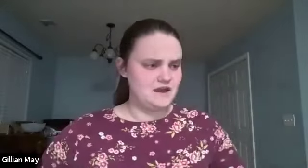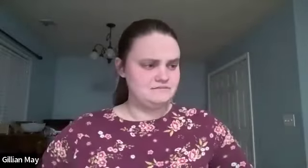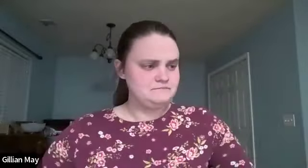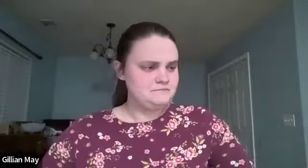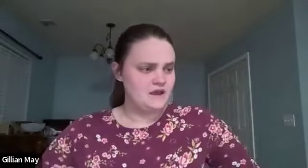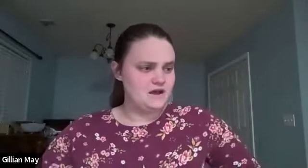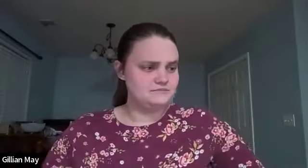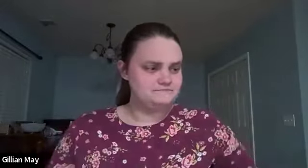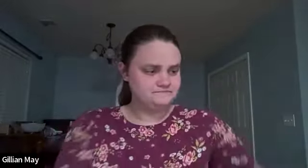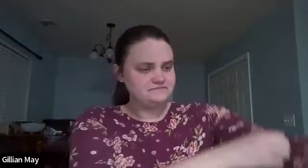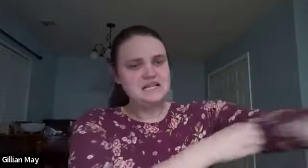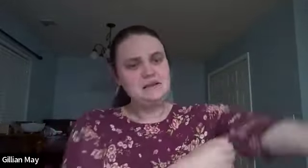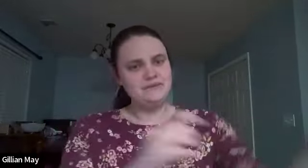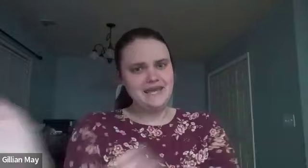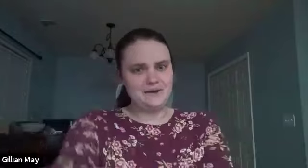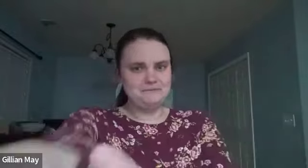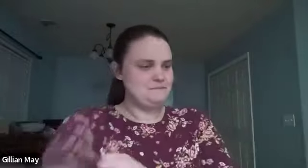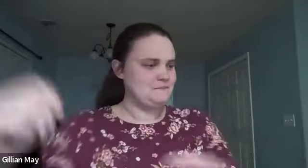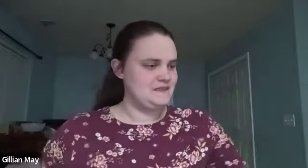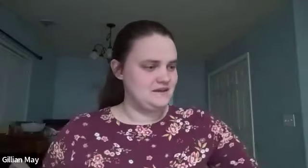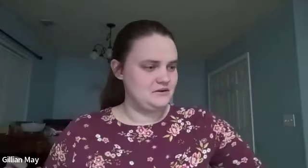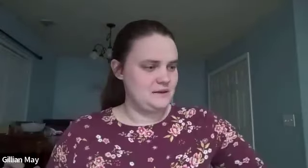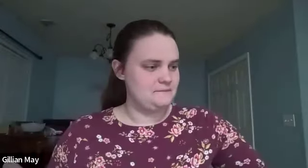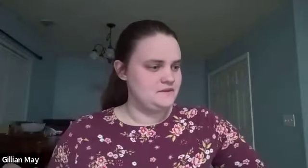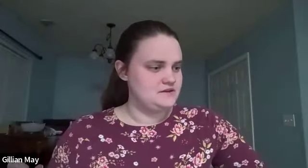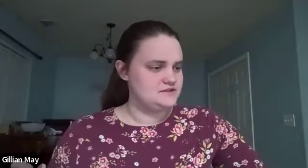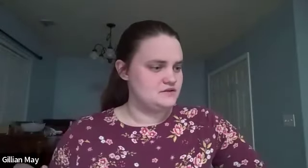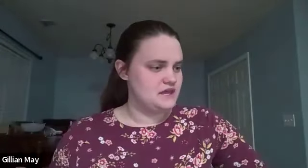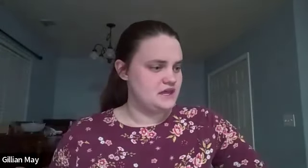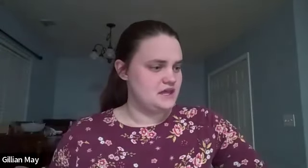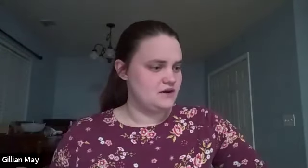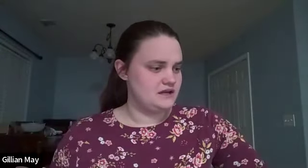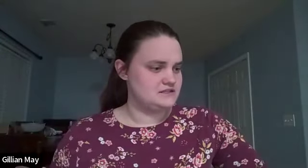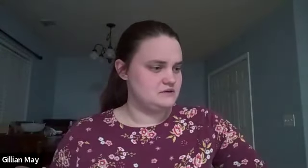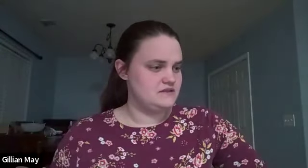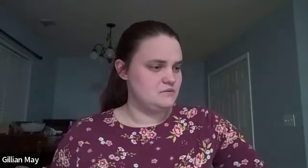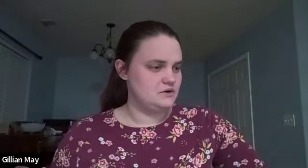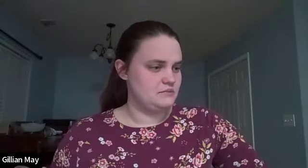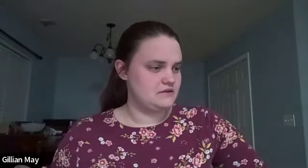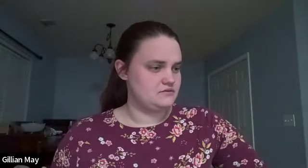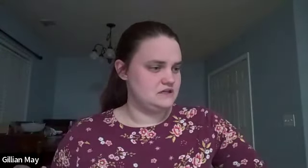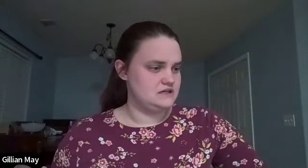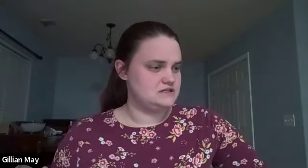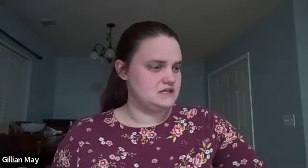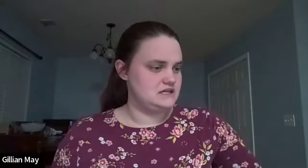that. But yeah. Okay. So then our next one, and then we'll go back through these,